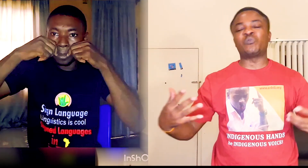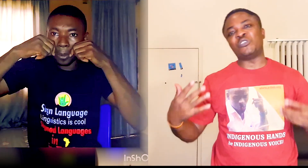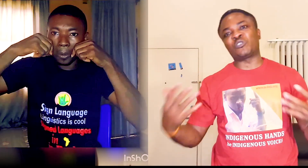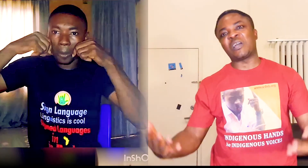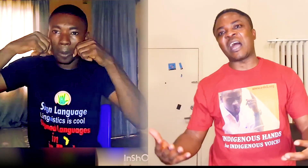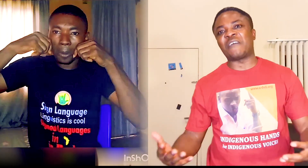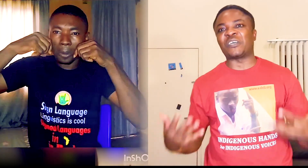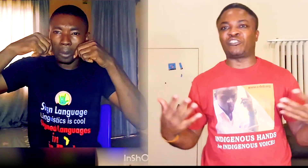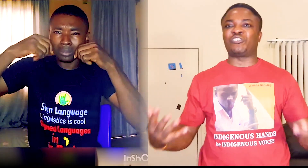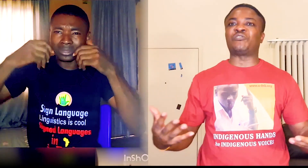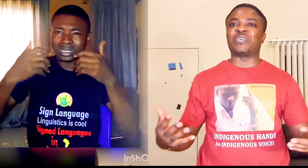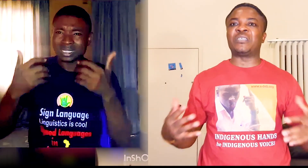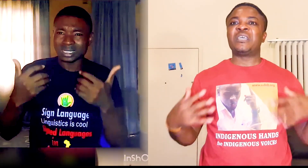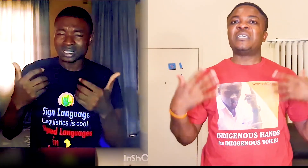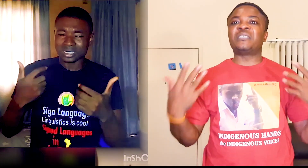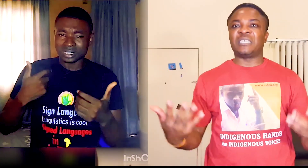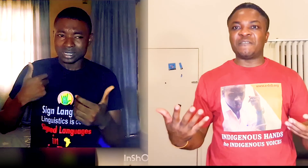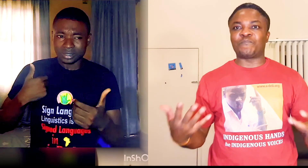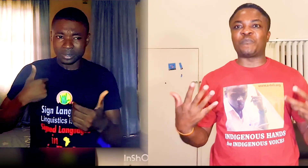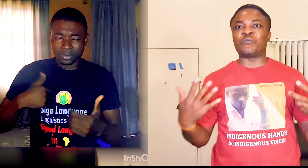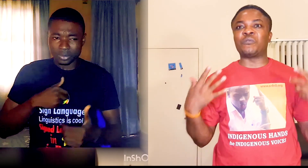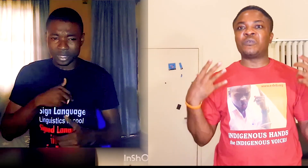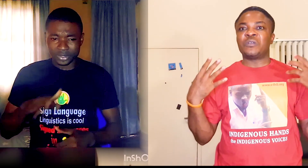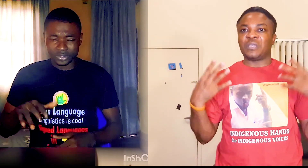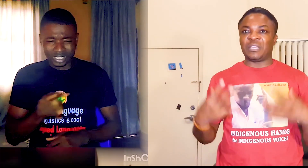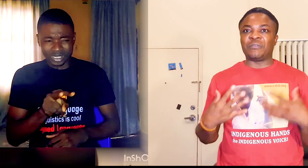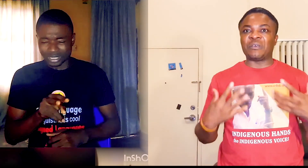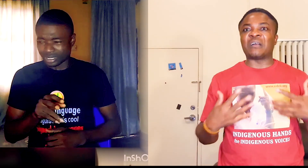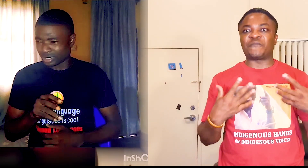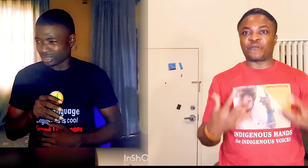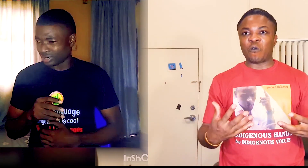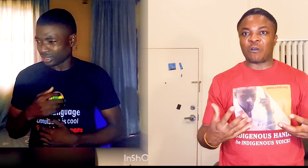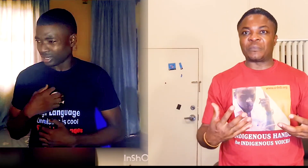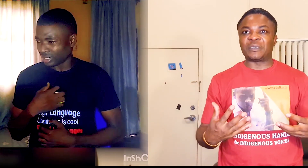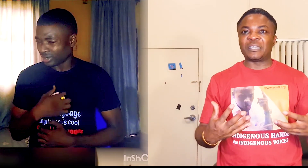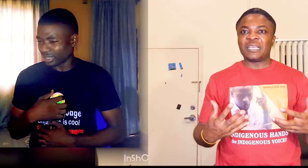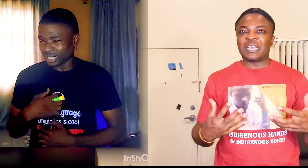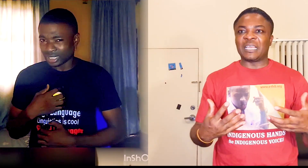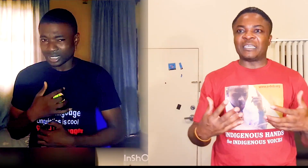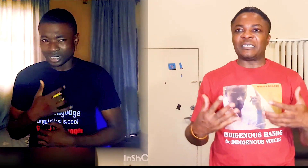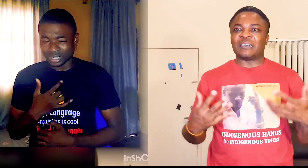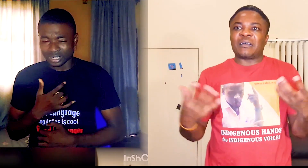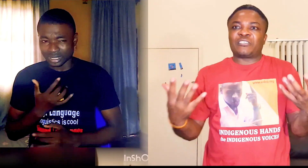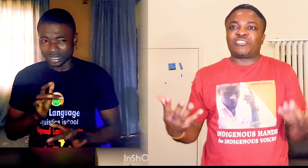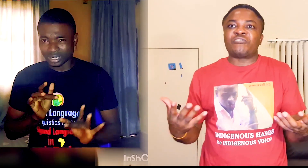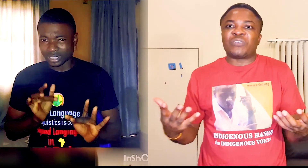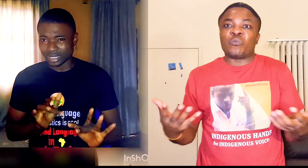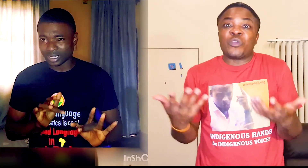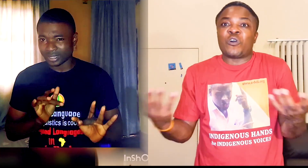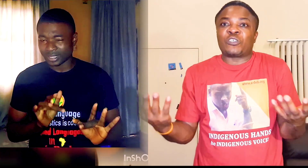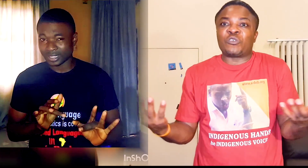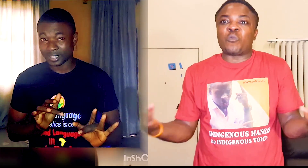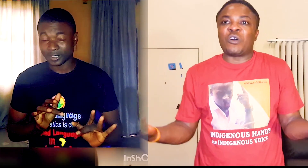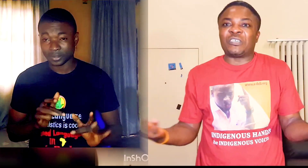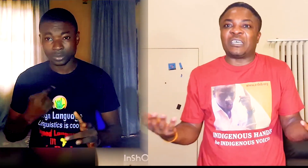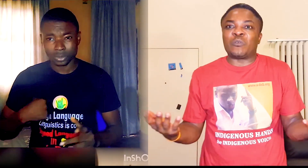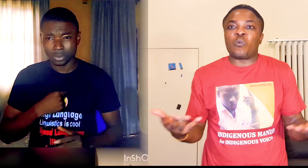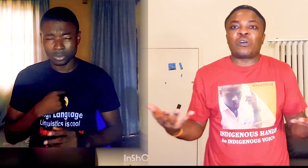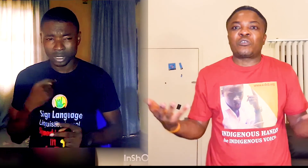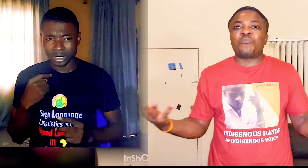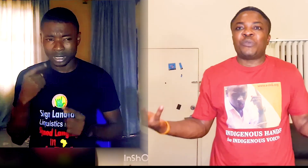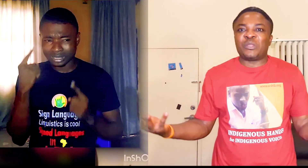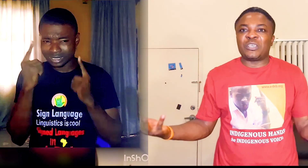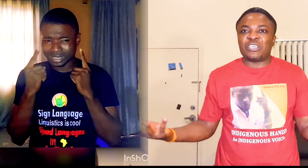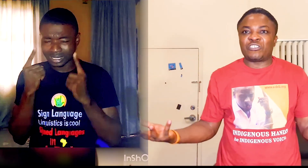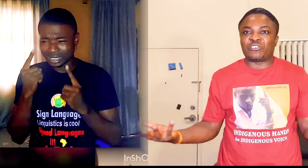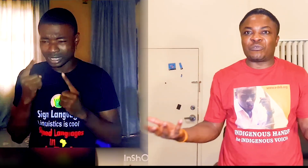feelings we used to have as children seeing people in that form. And as children, we also wondered